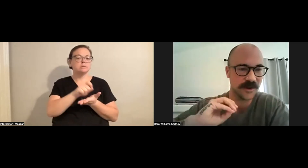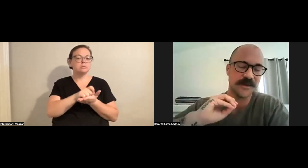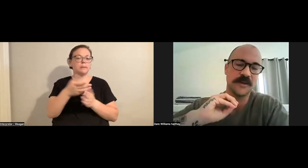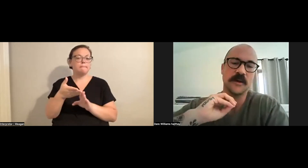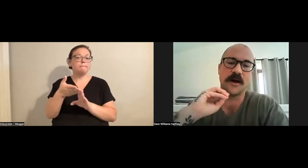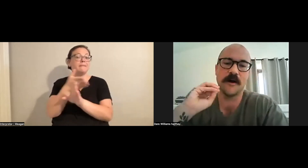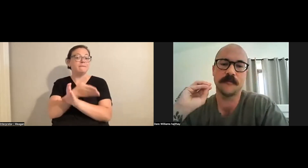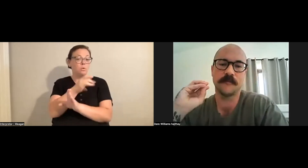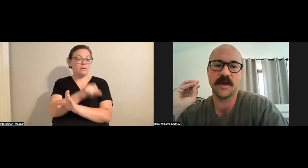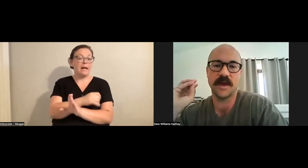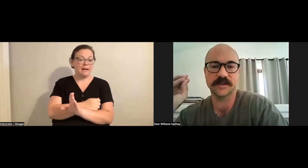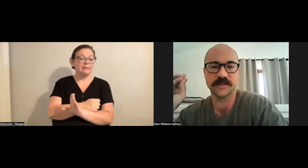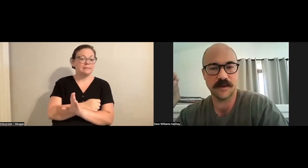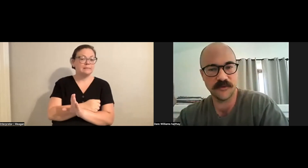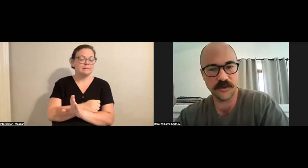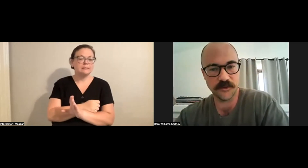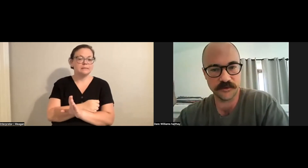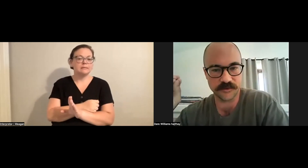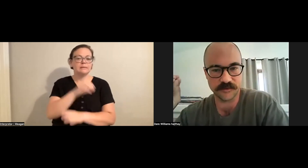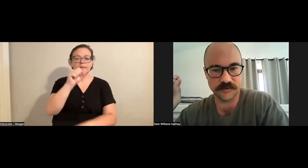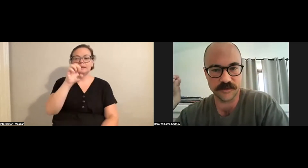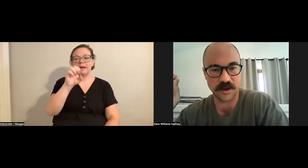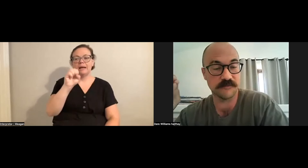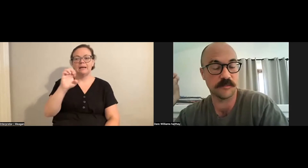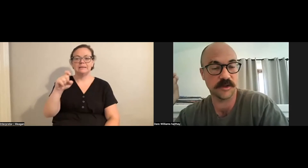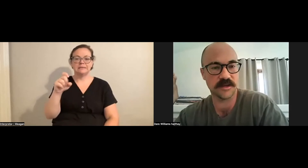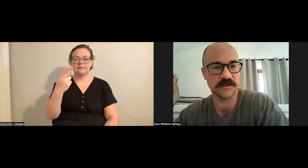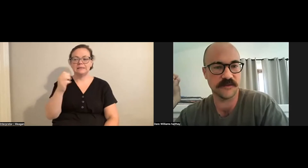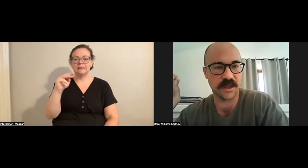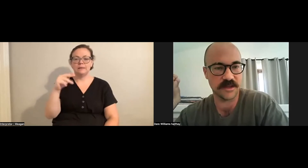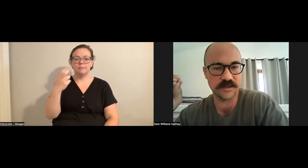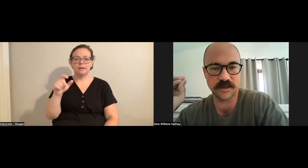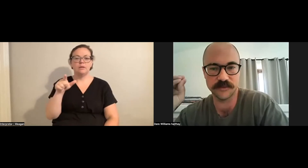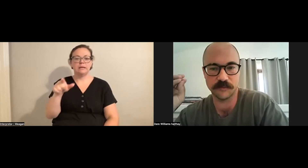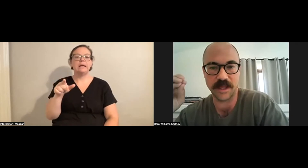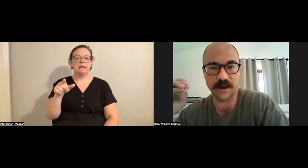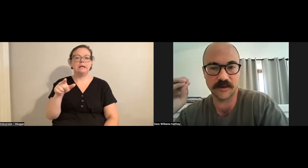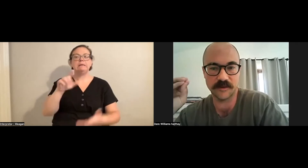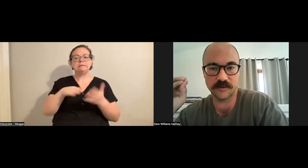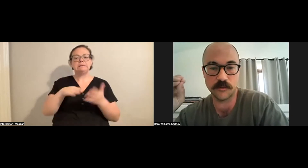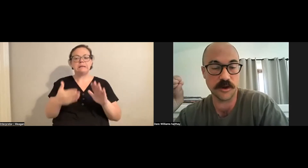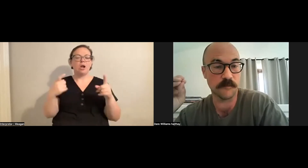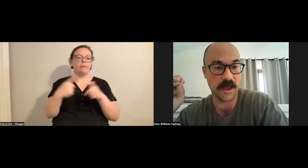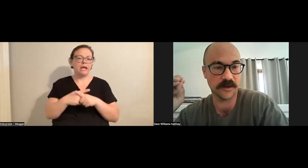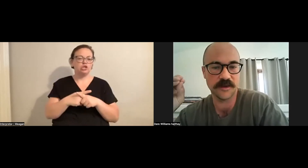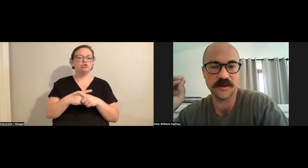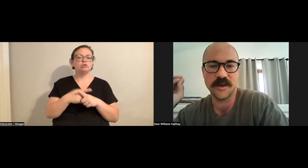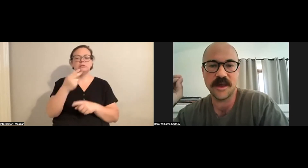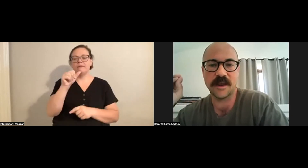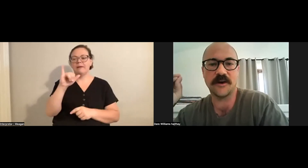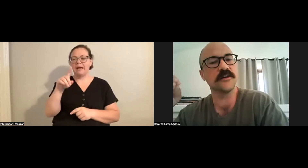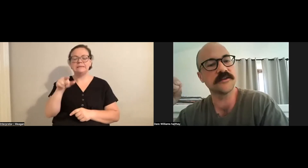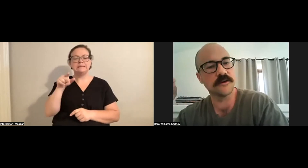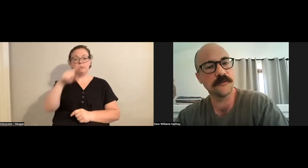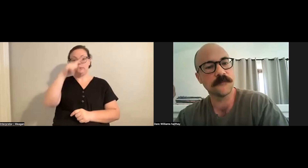that. Essex Hemphill died of complications of AIDS. He was a Black queer man.